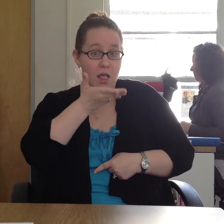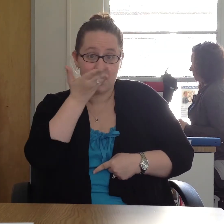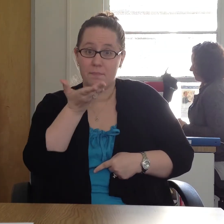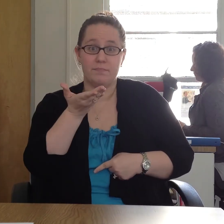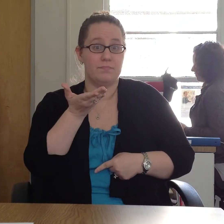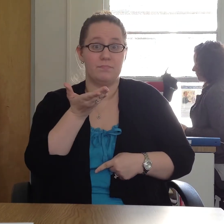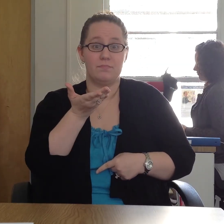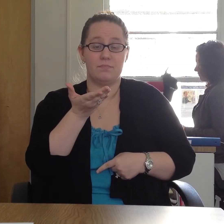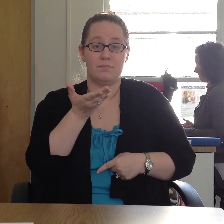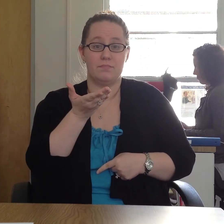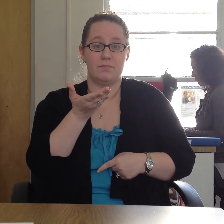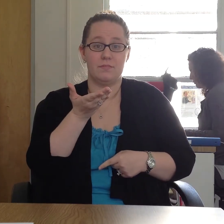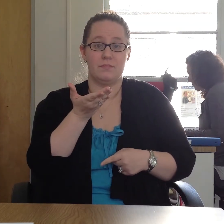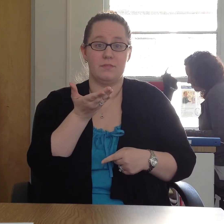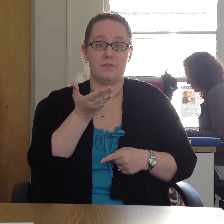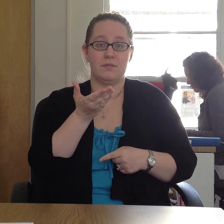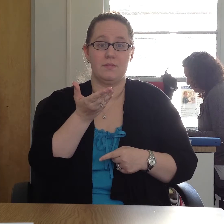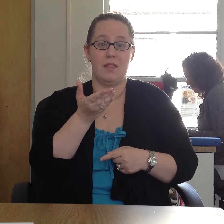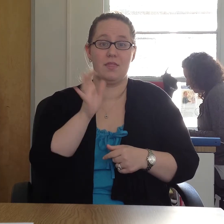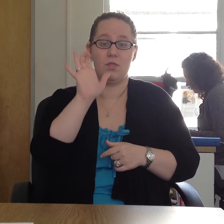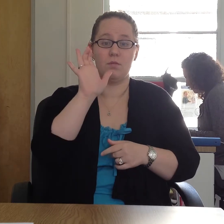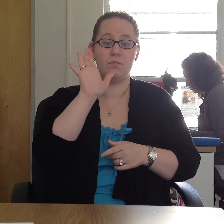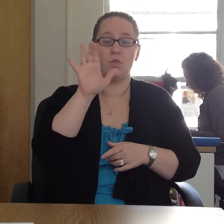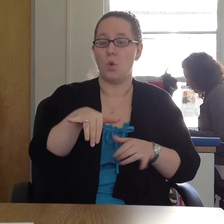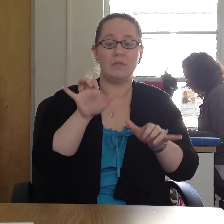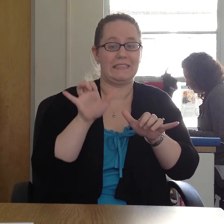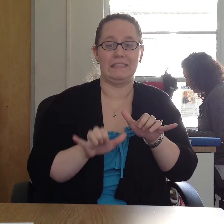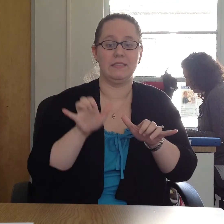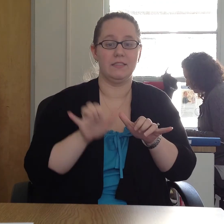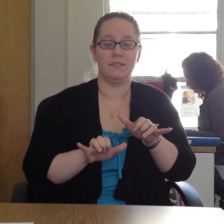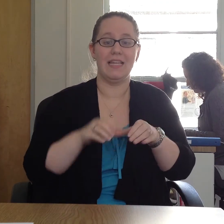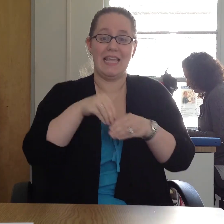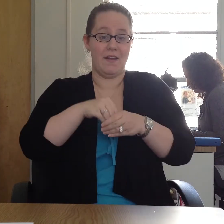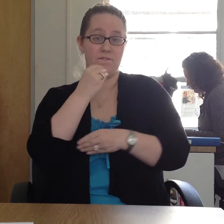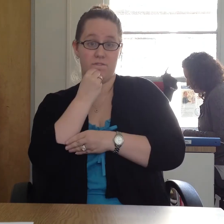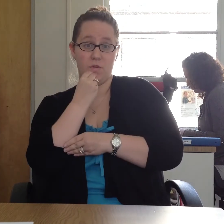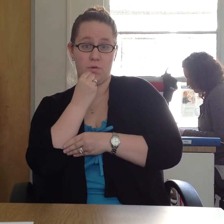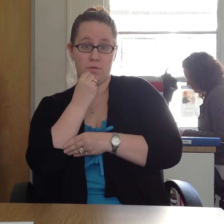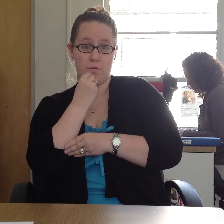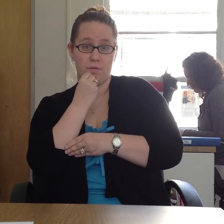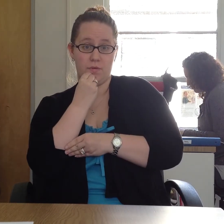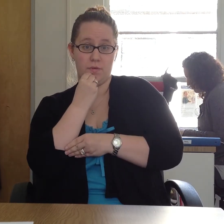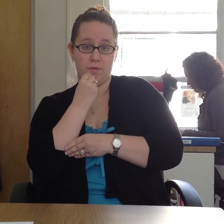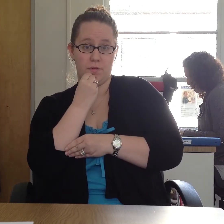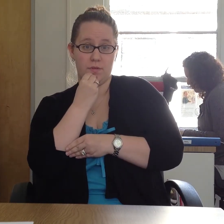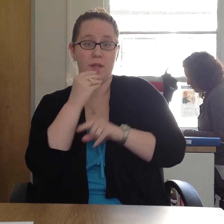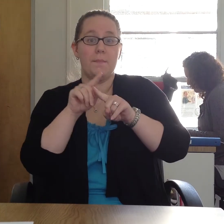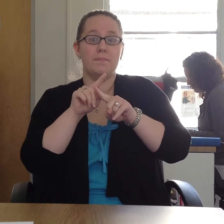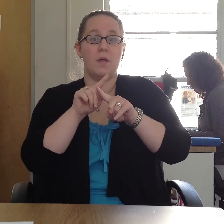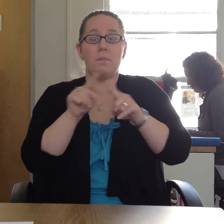pathogenic microorganisms in food, but can become very ill from them.